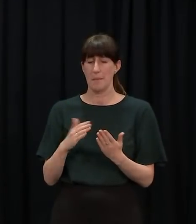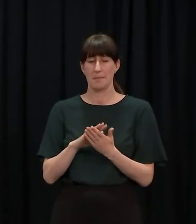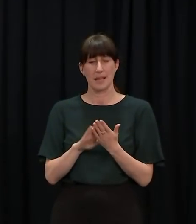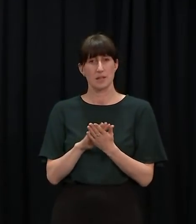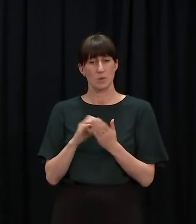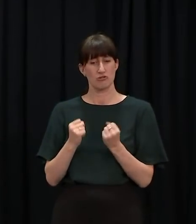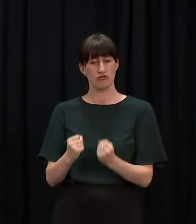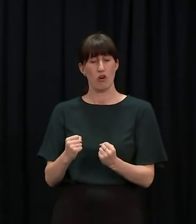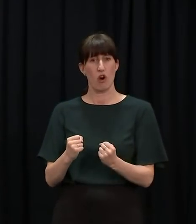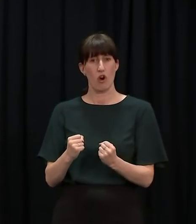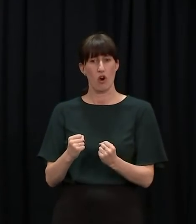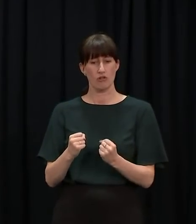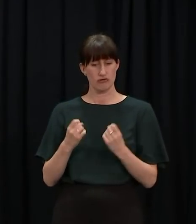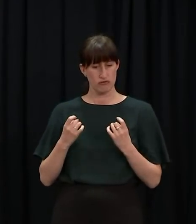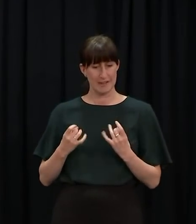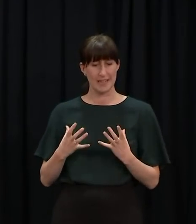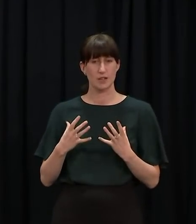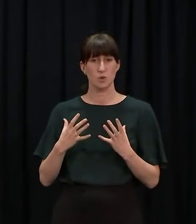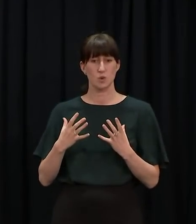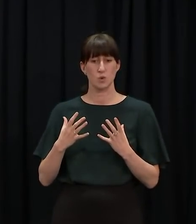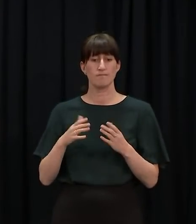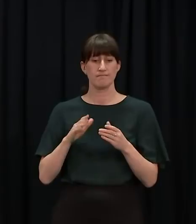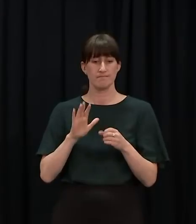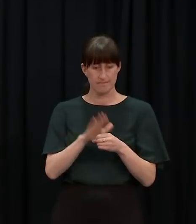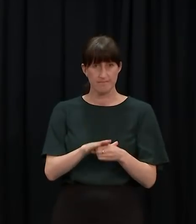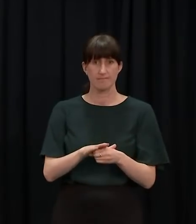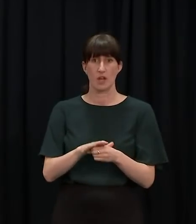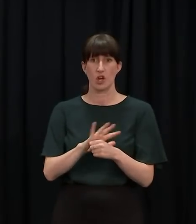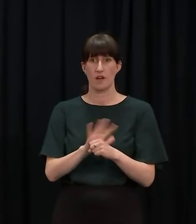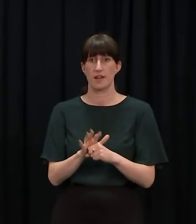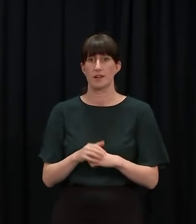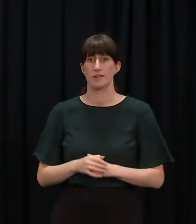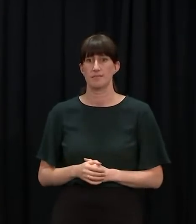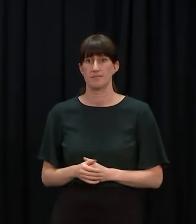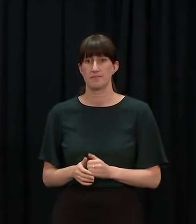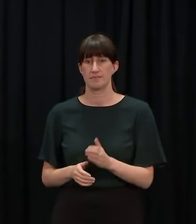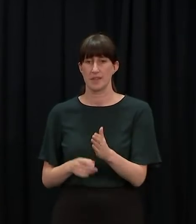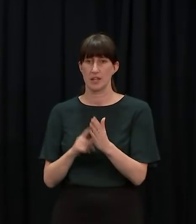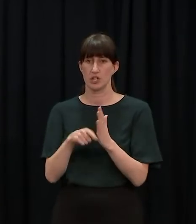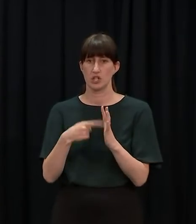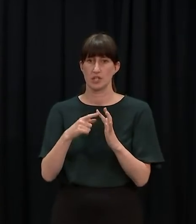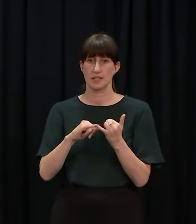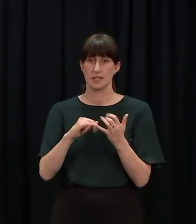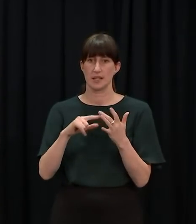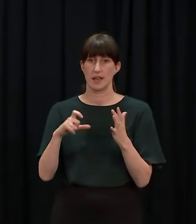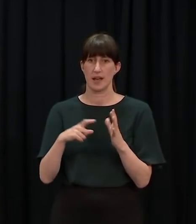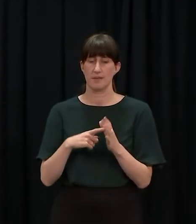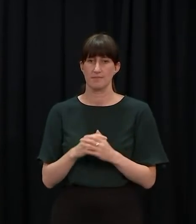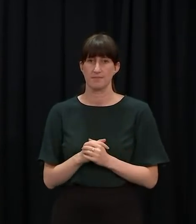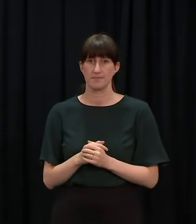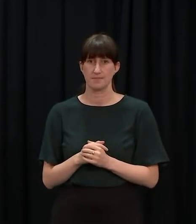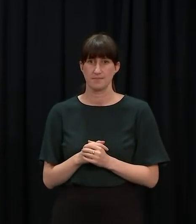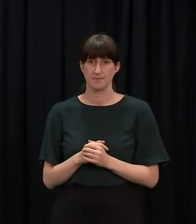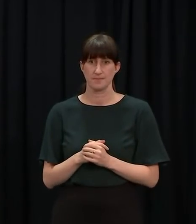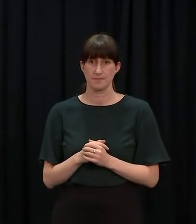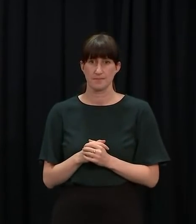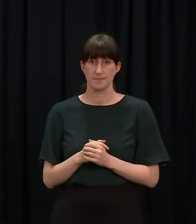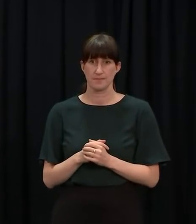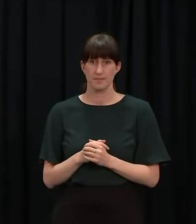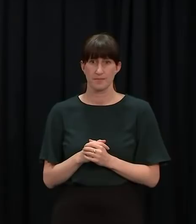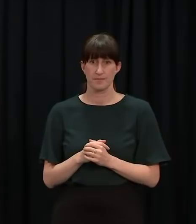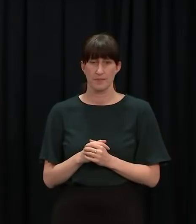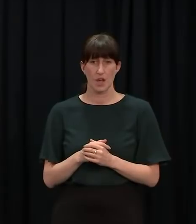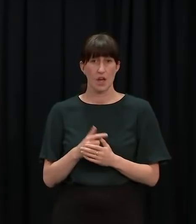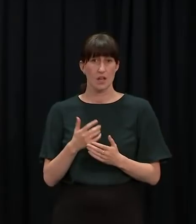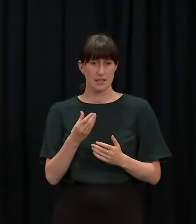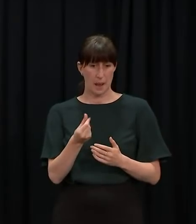strong position to be able to stamp COVID-19 out. Some people who have got exemptions for wearing masks are still being